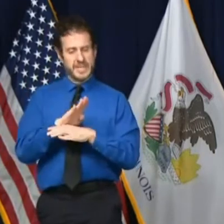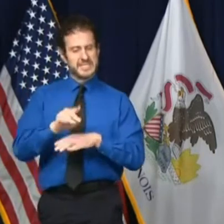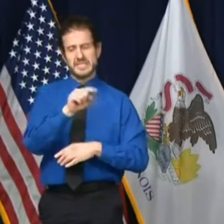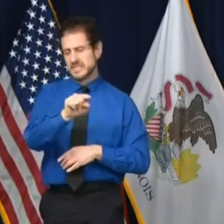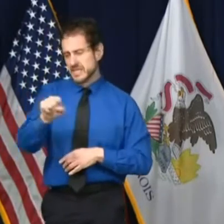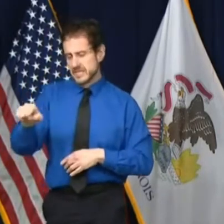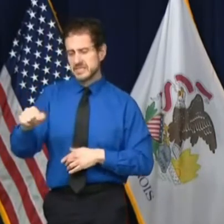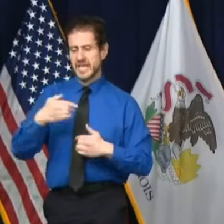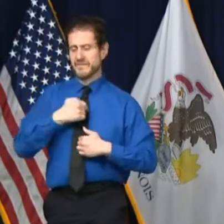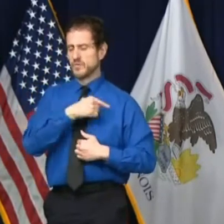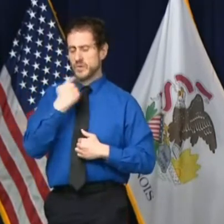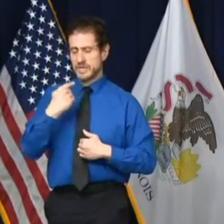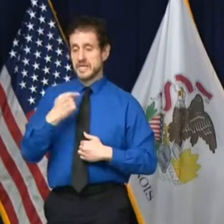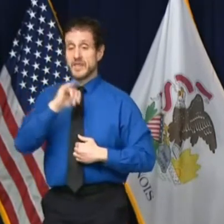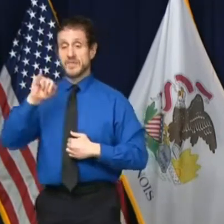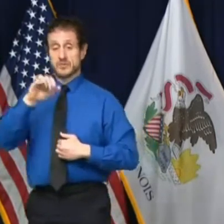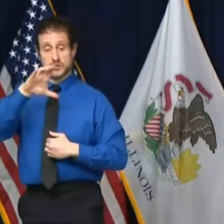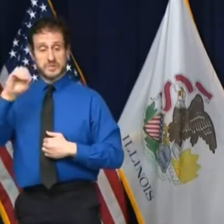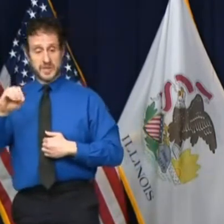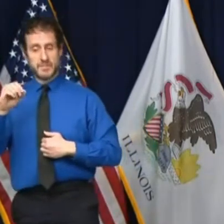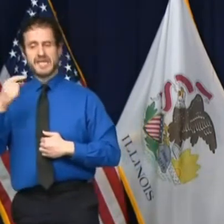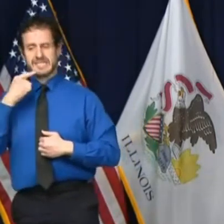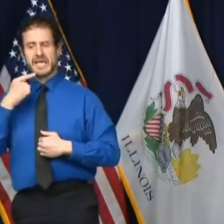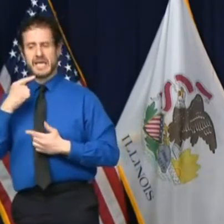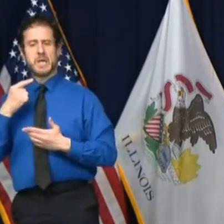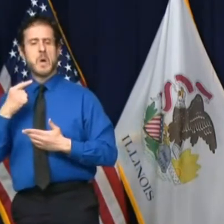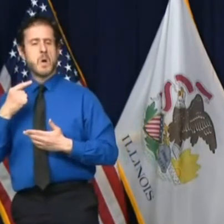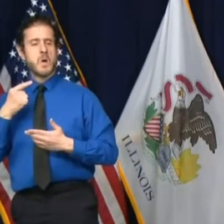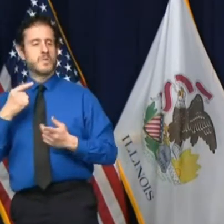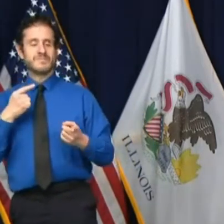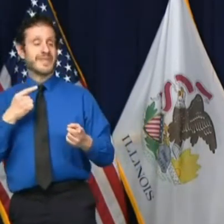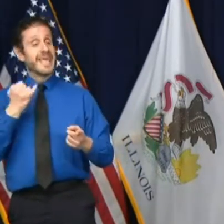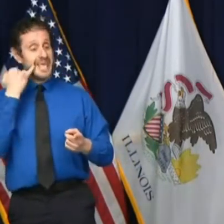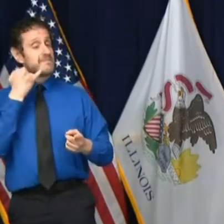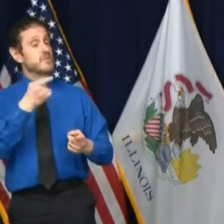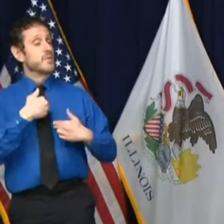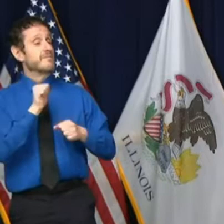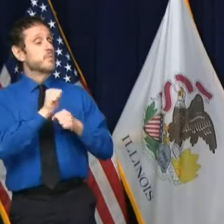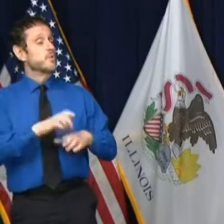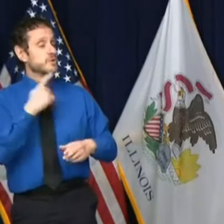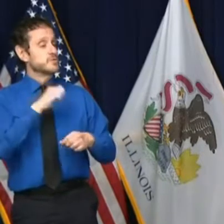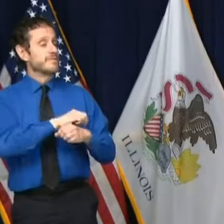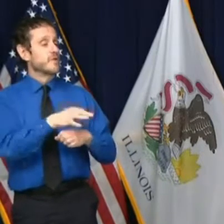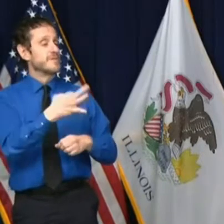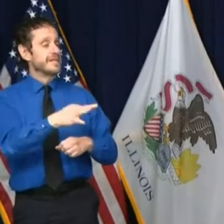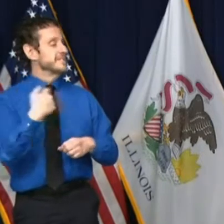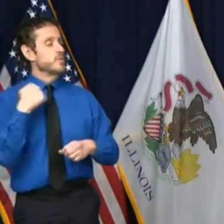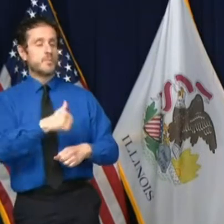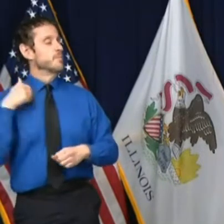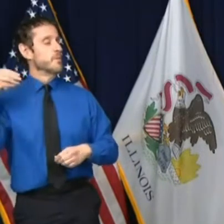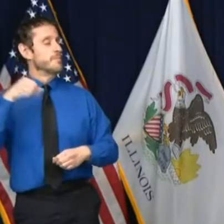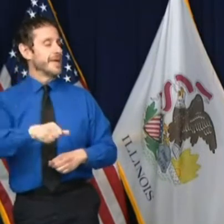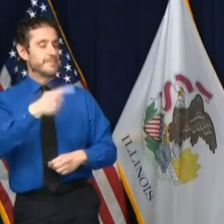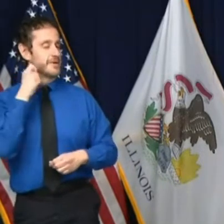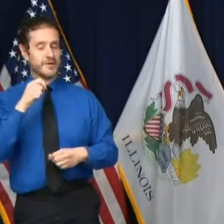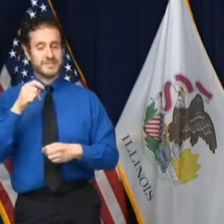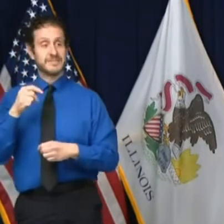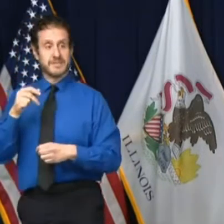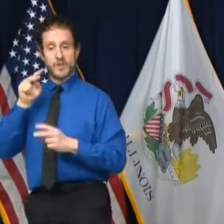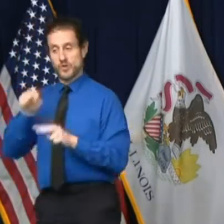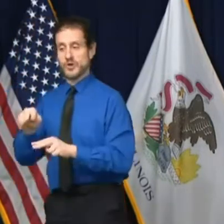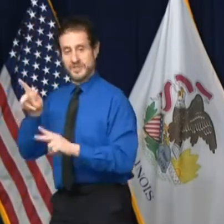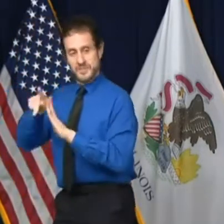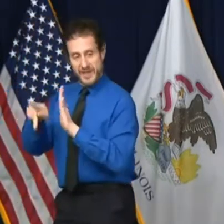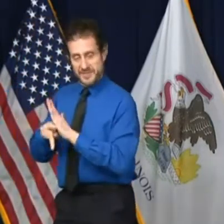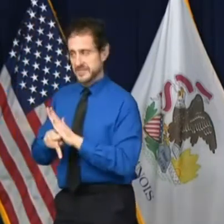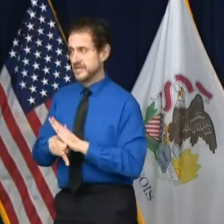risk that an insurer could find reason within the policy language to deny COVID-19 related claims. What could potentially happen to state licensed businesses